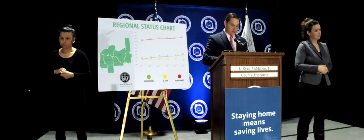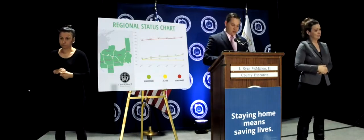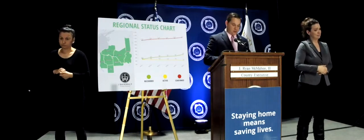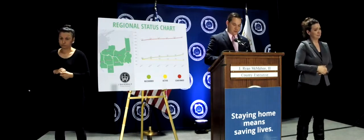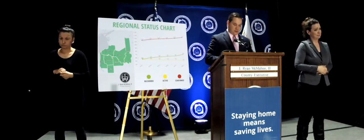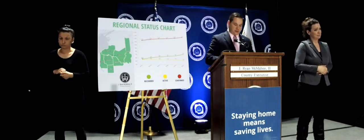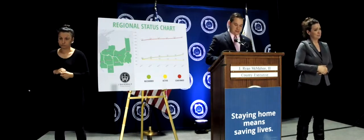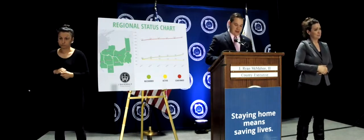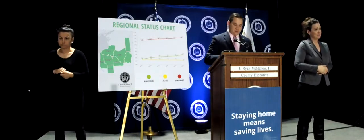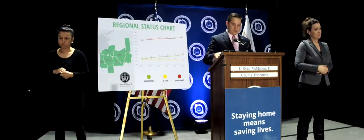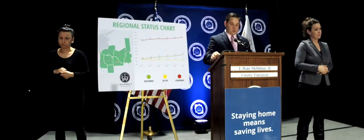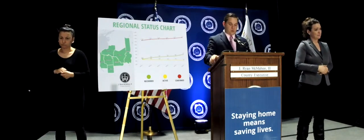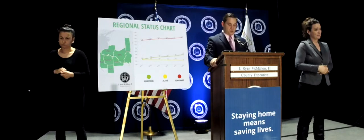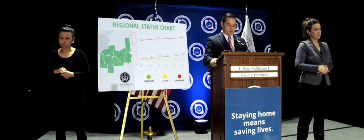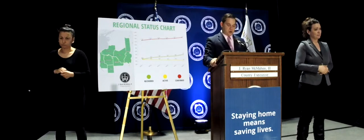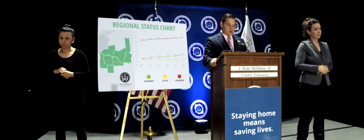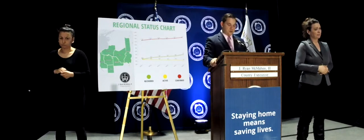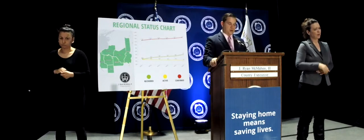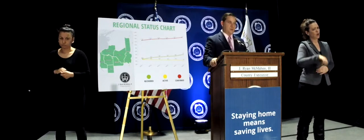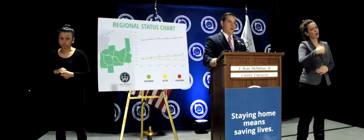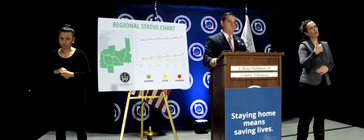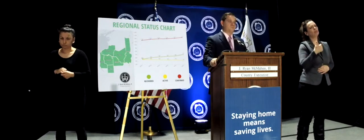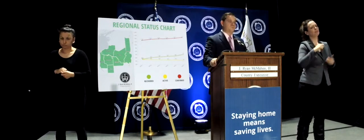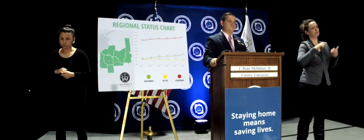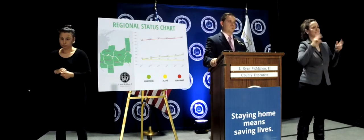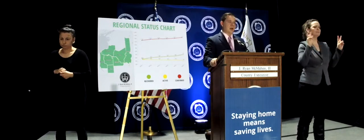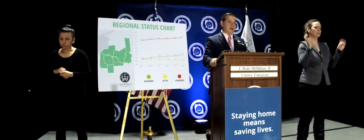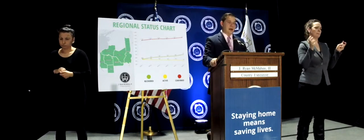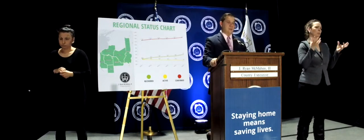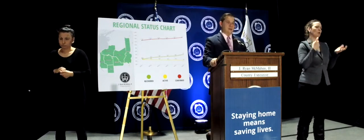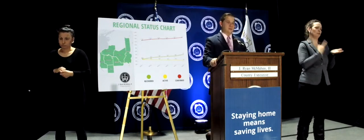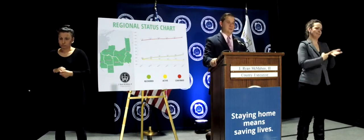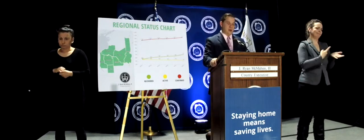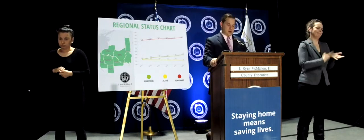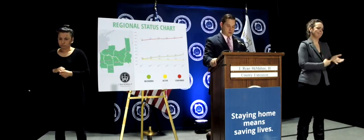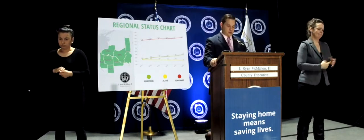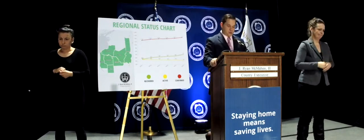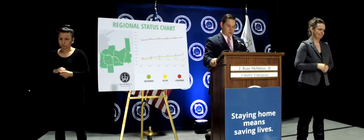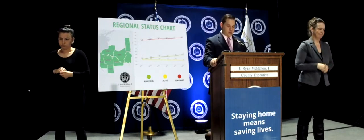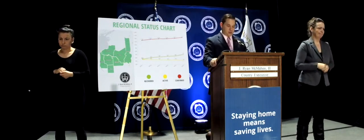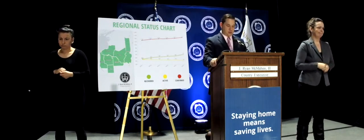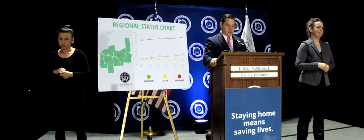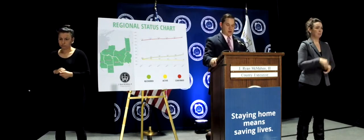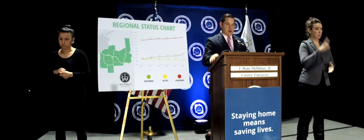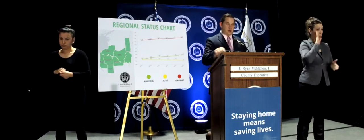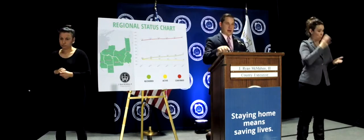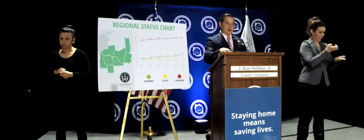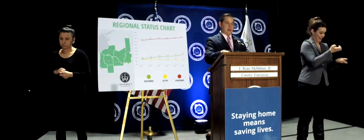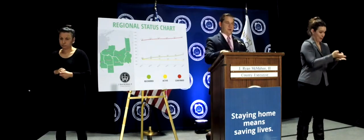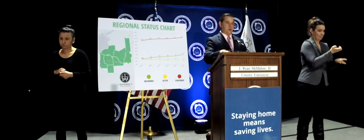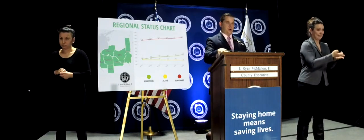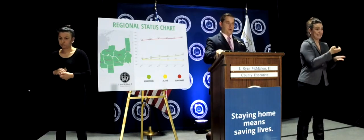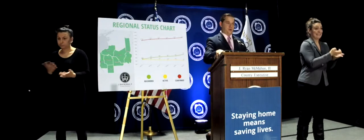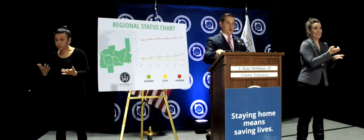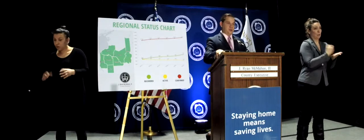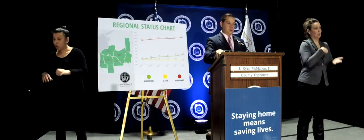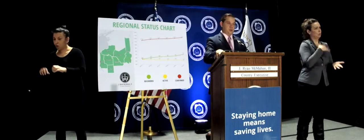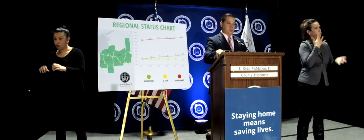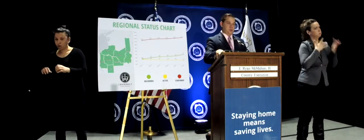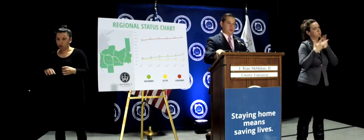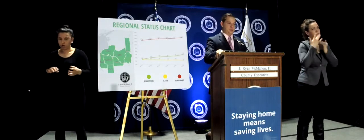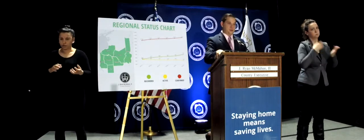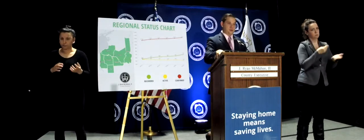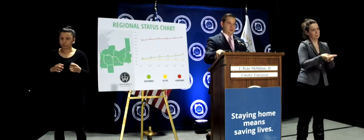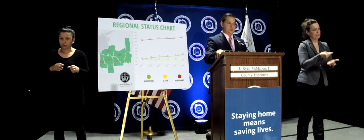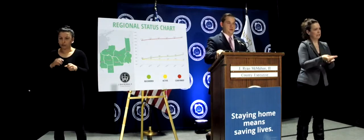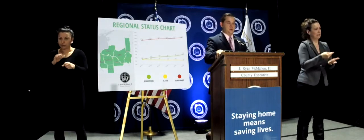some of the other topics, when we start to think about economics, certainly economic recovery is going to be a